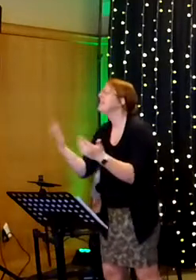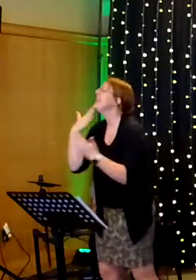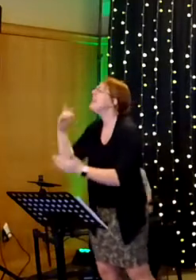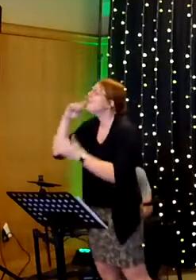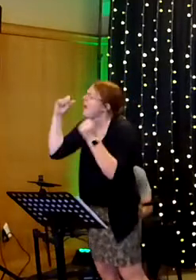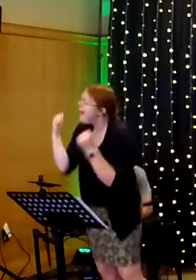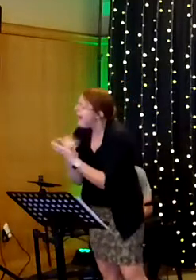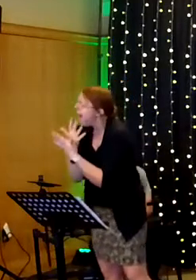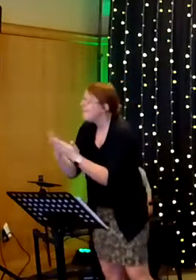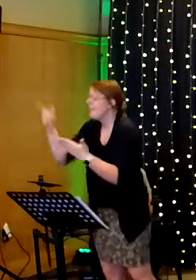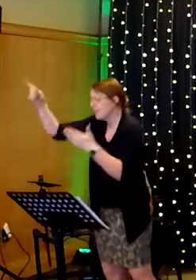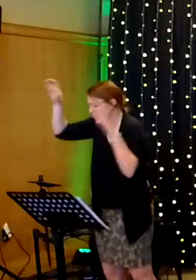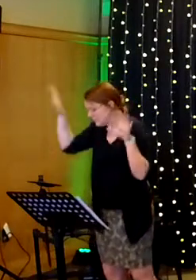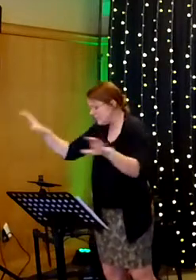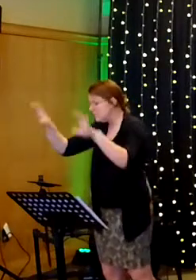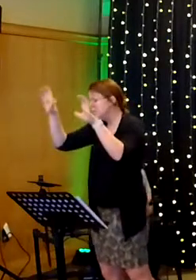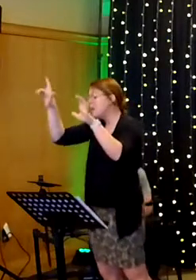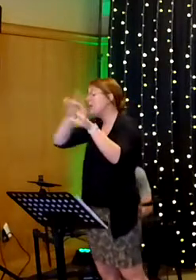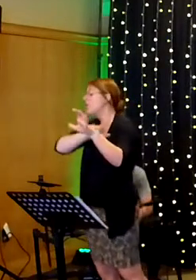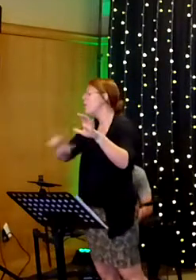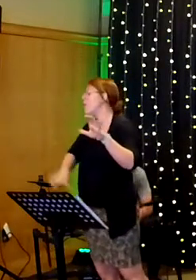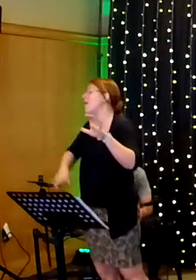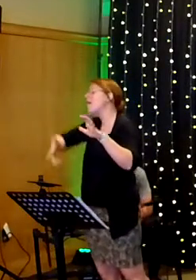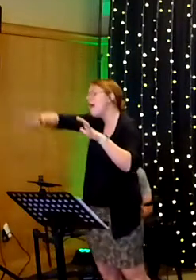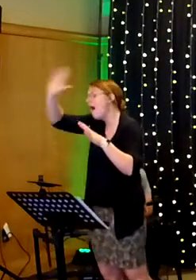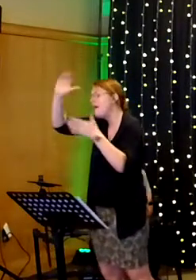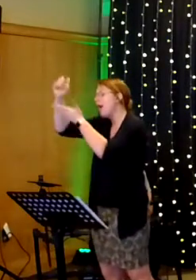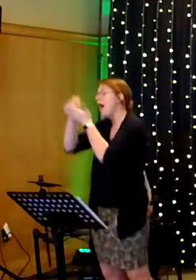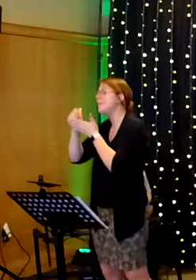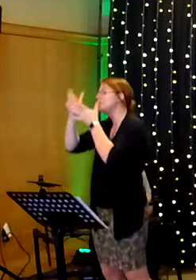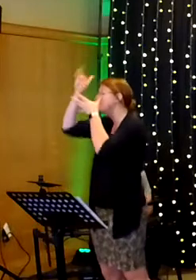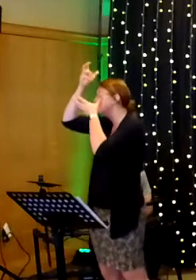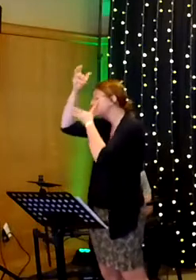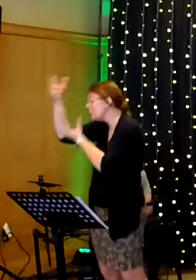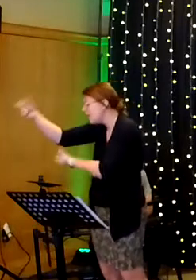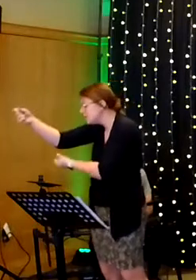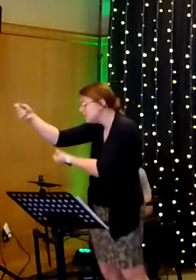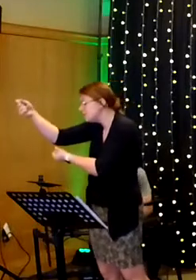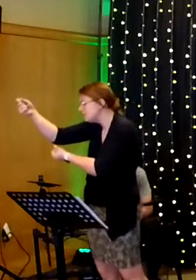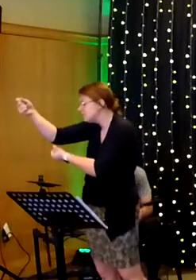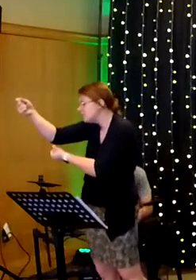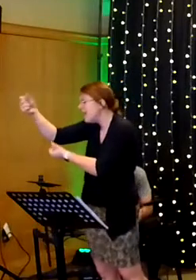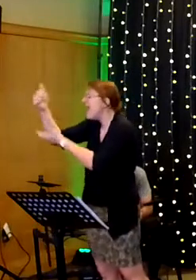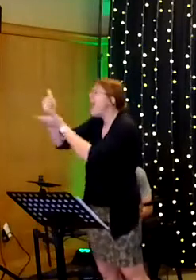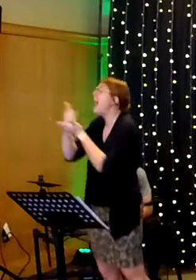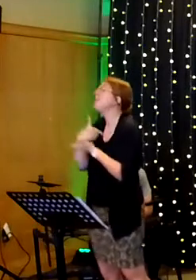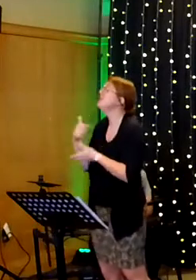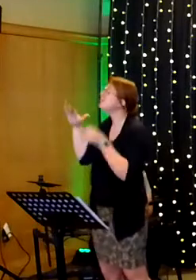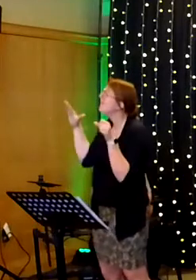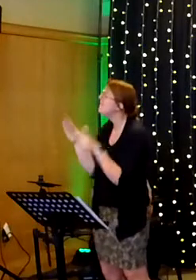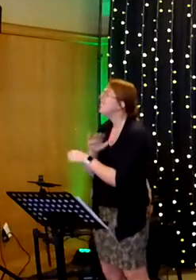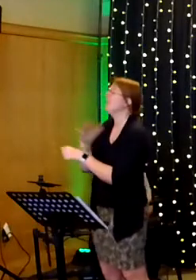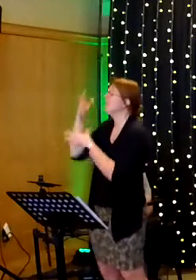do. Lord God, allow us to trust you more. Allow us to trust you without